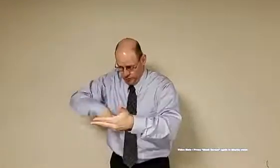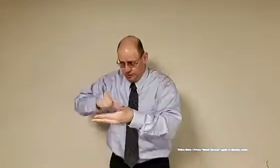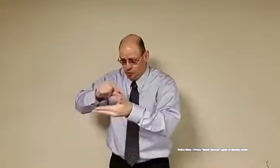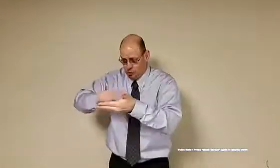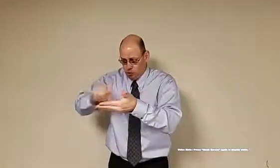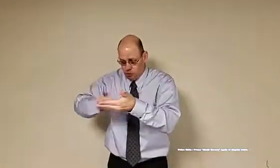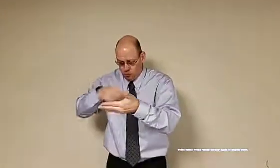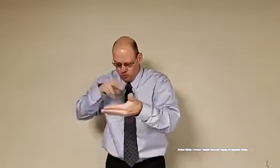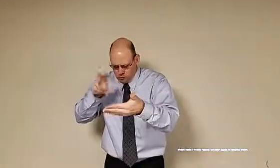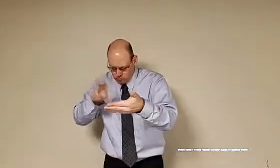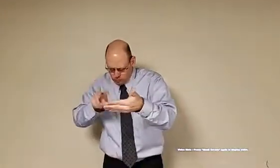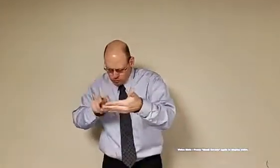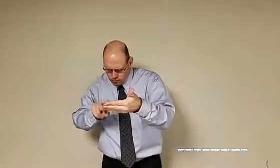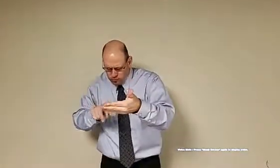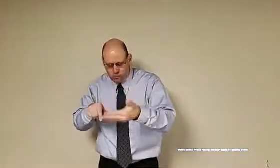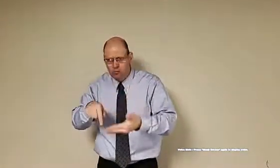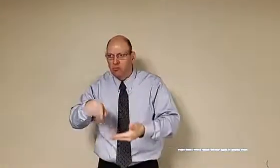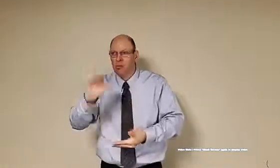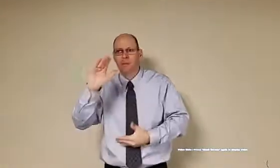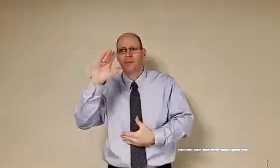I did read, the chapters.